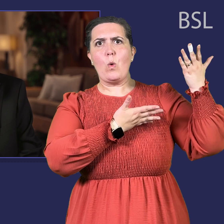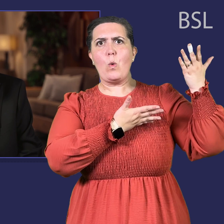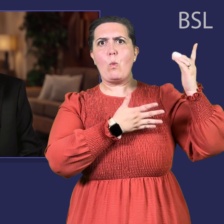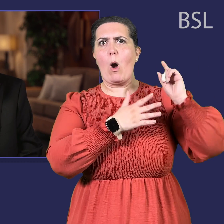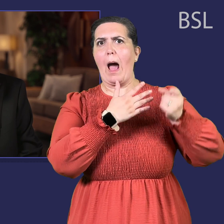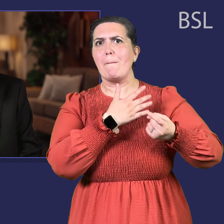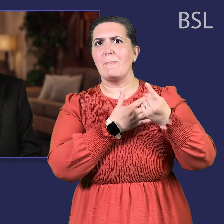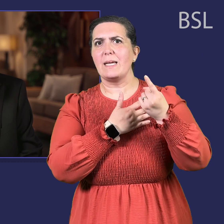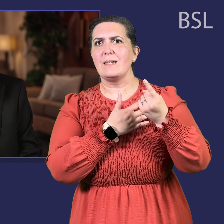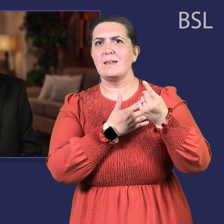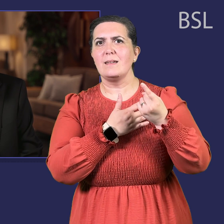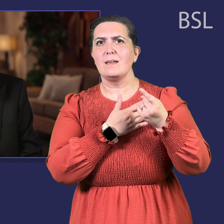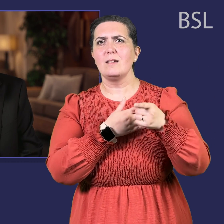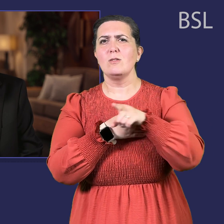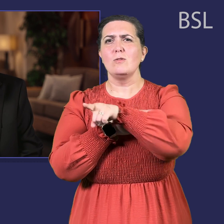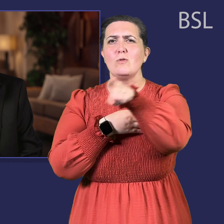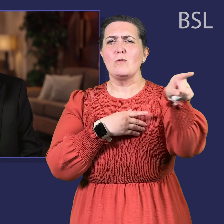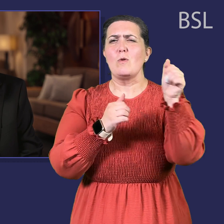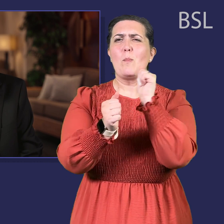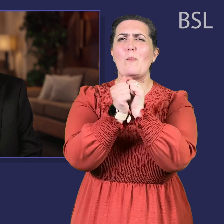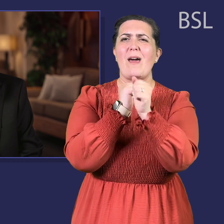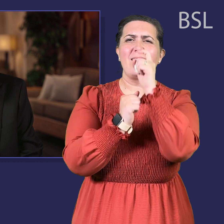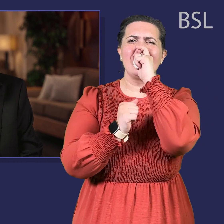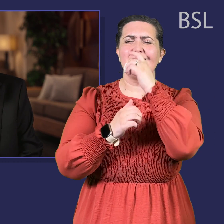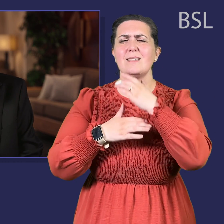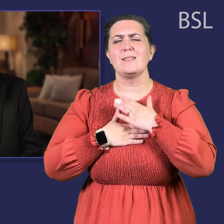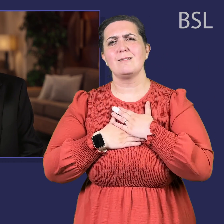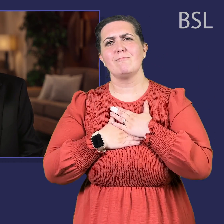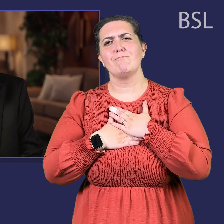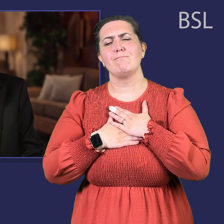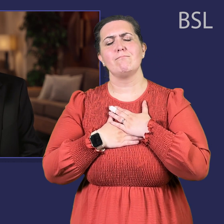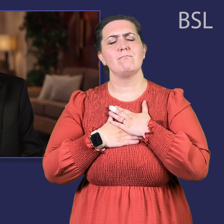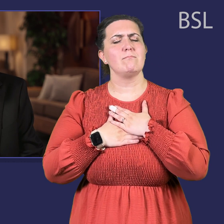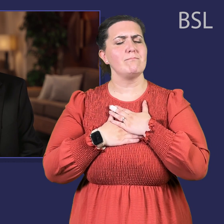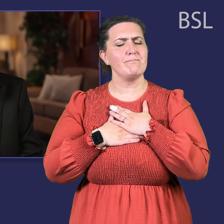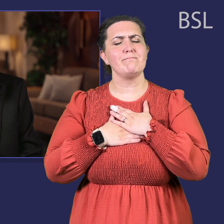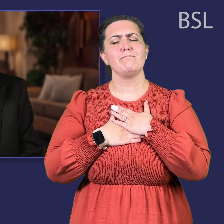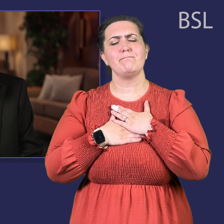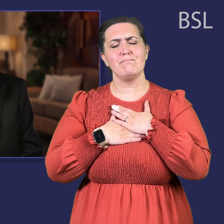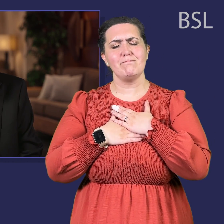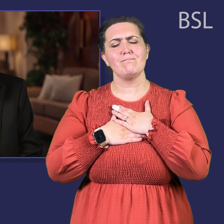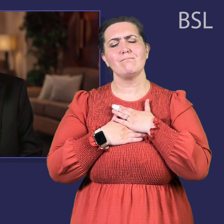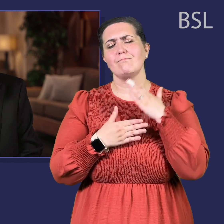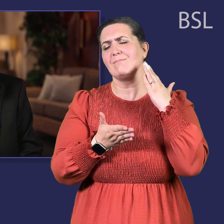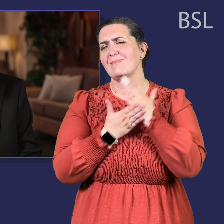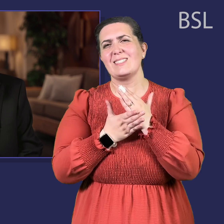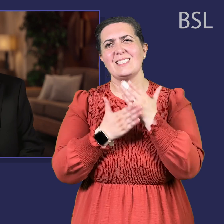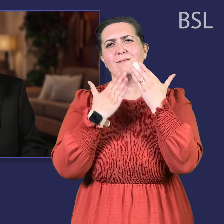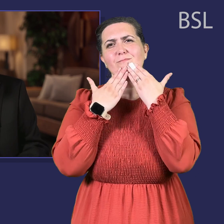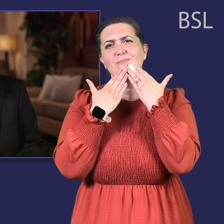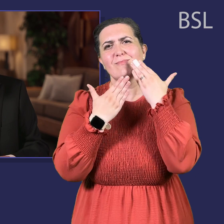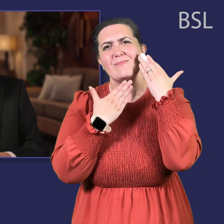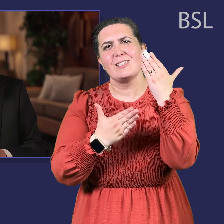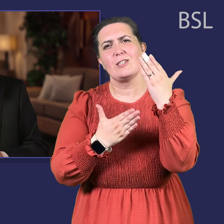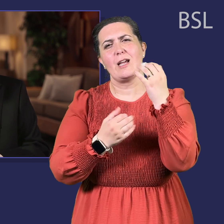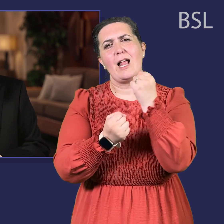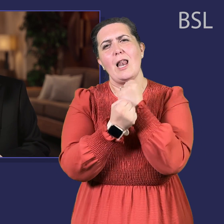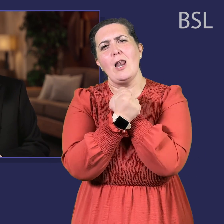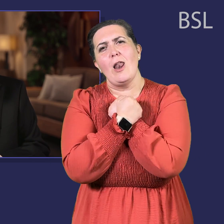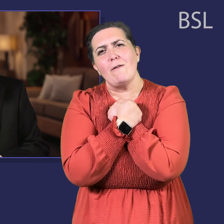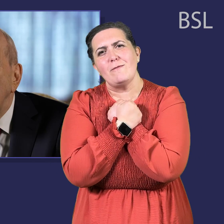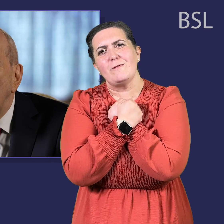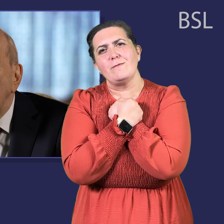God. To you, my beloved brothers and sisters, I express profound gratitude and